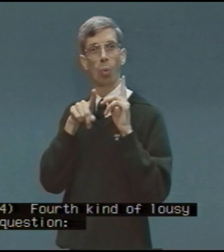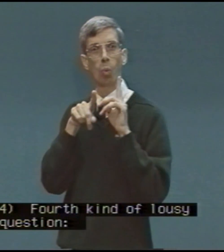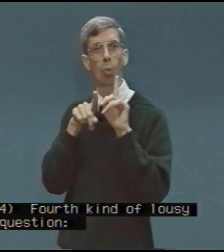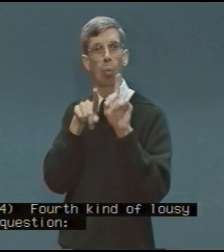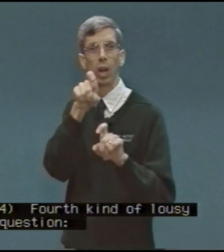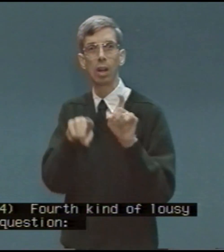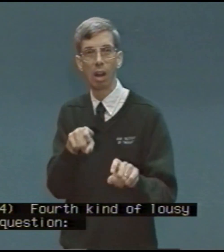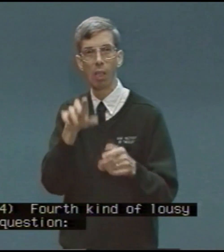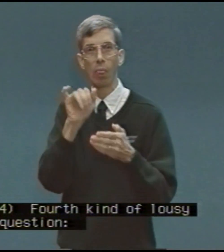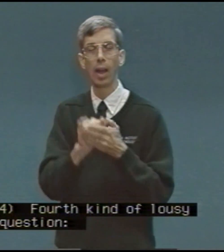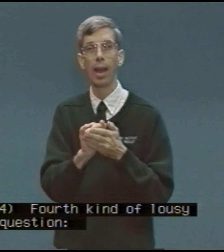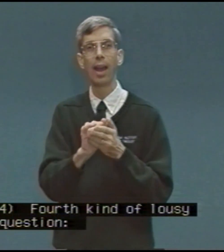Fourth kind of lousy question.